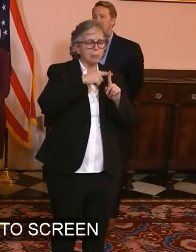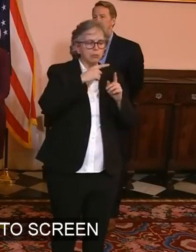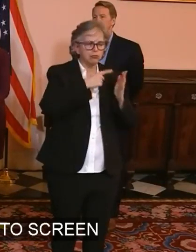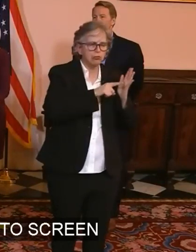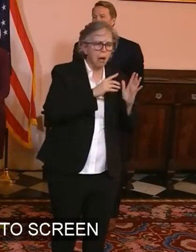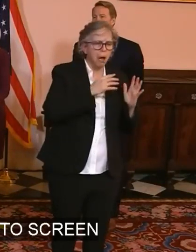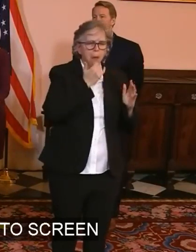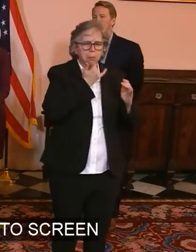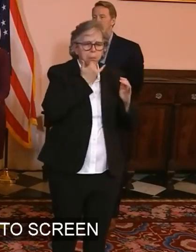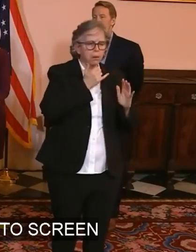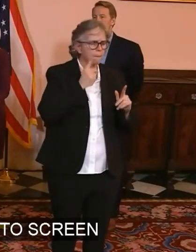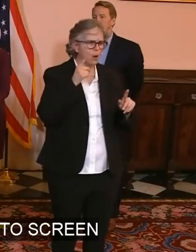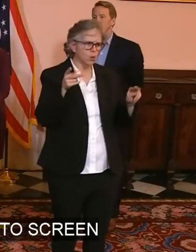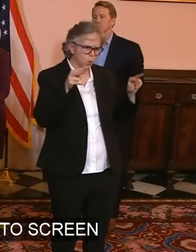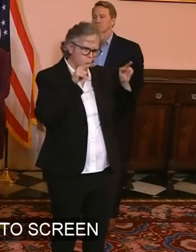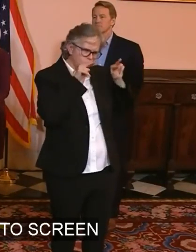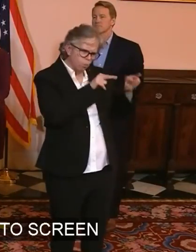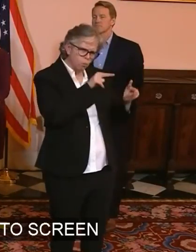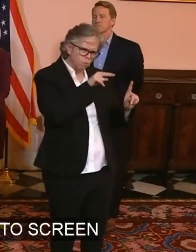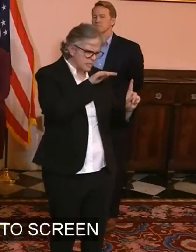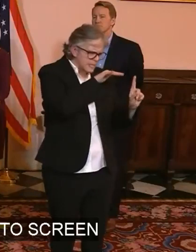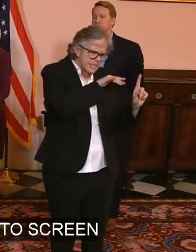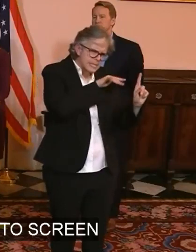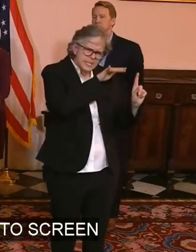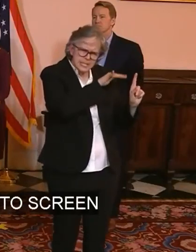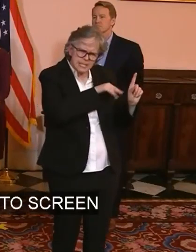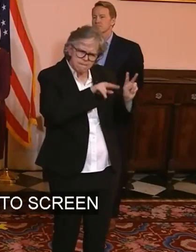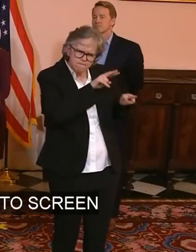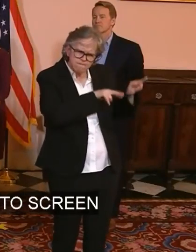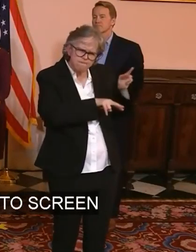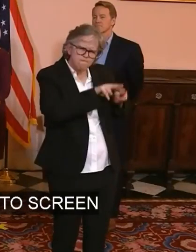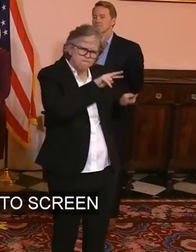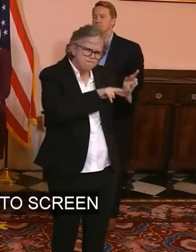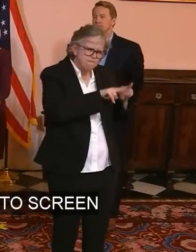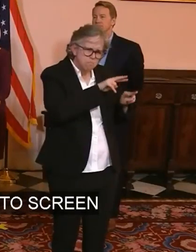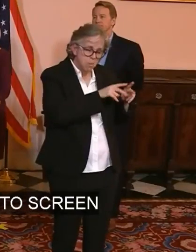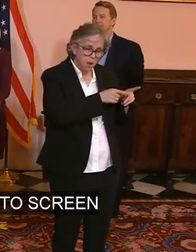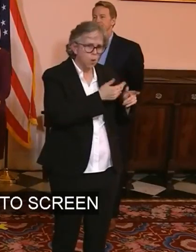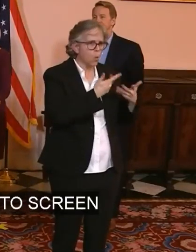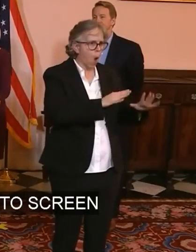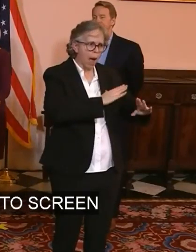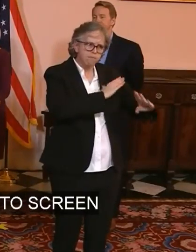day as customers come in and also infecting the other employees.